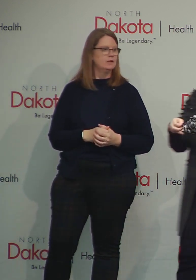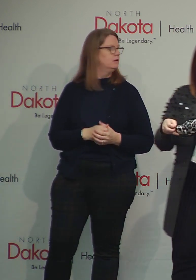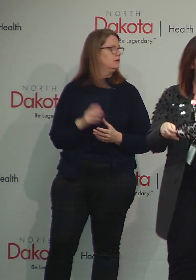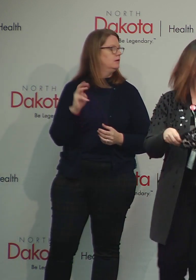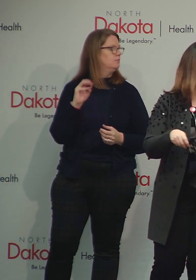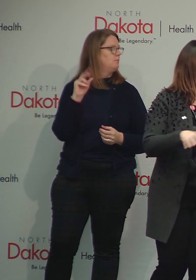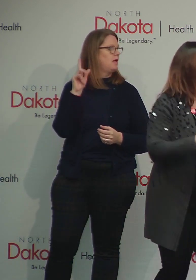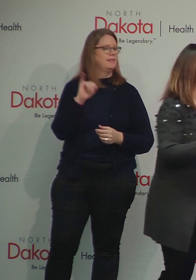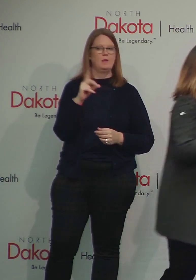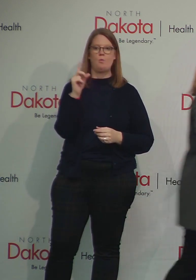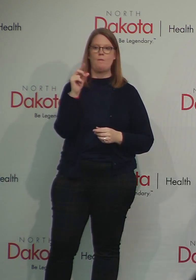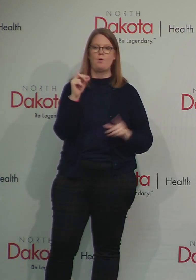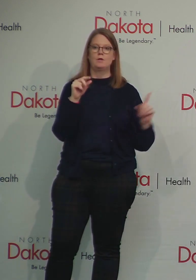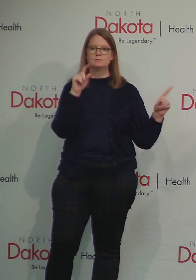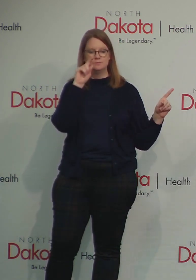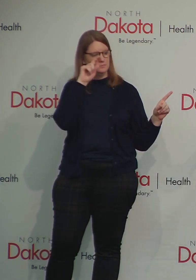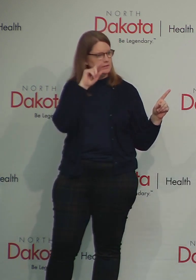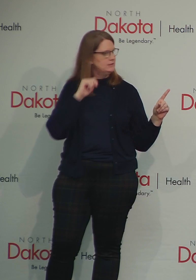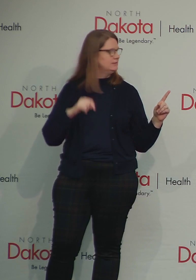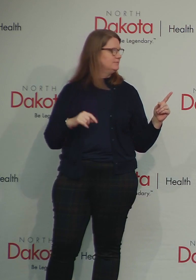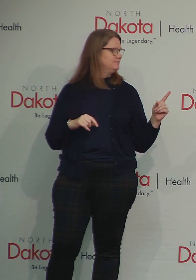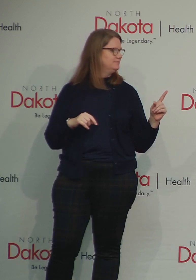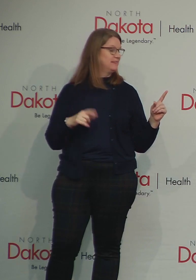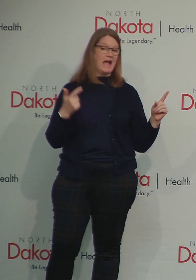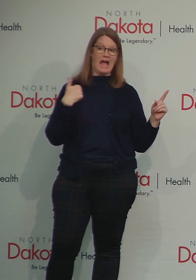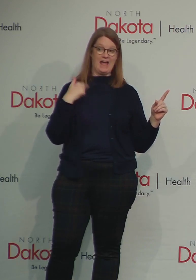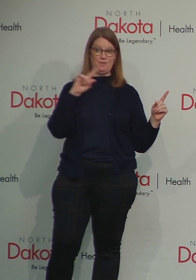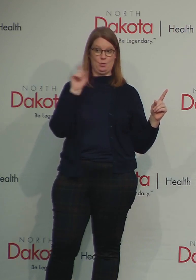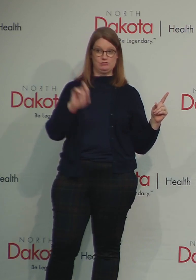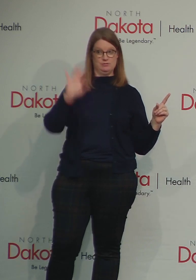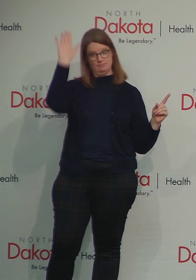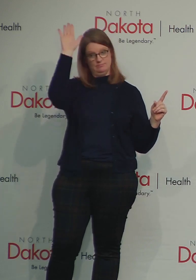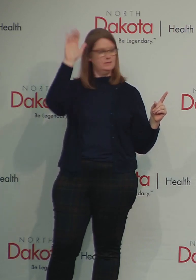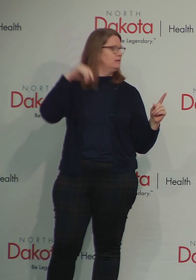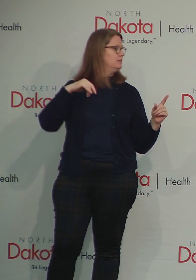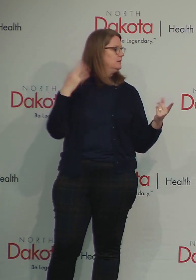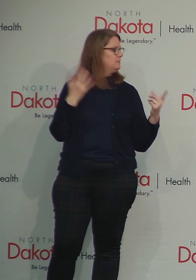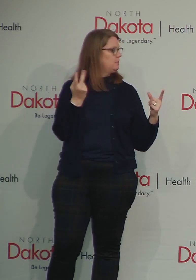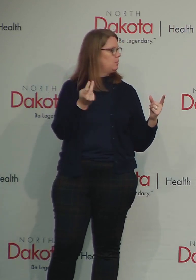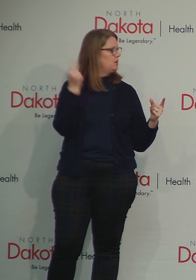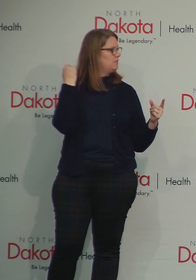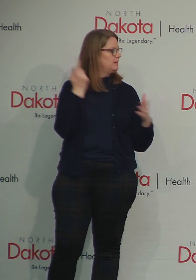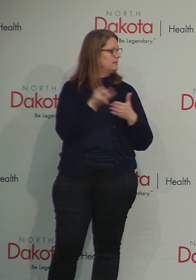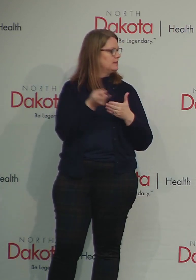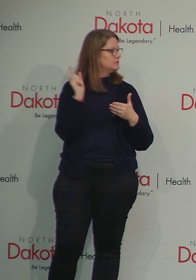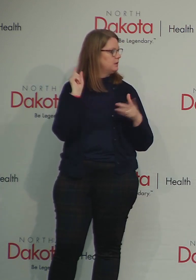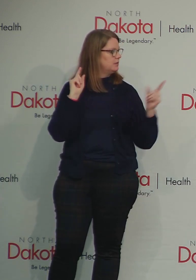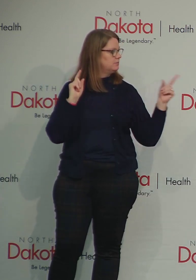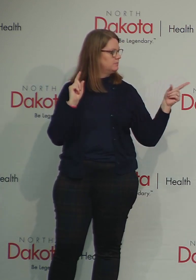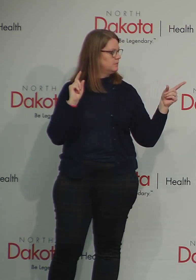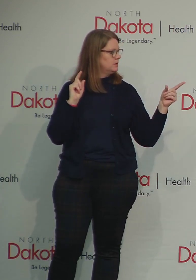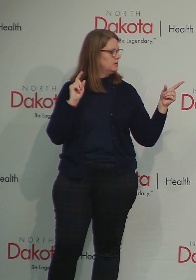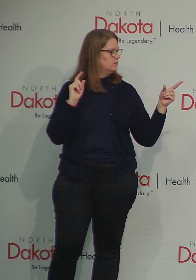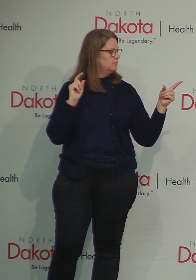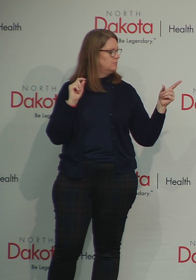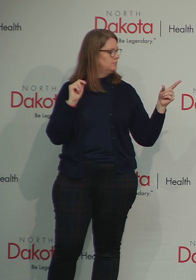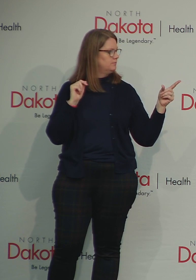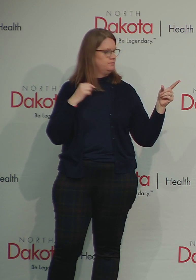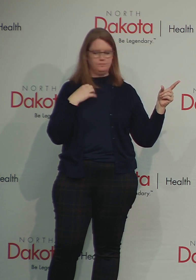Molly, one more for me. Oh. You want? Uh-oh. You covered this last week, but maybe help people understand